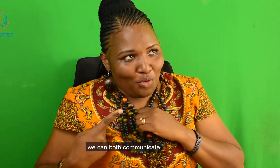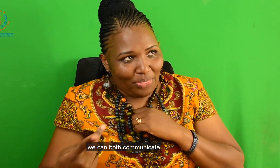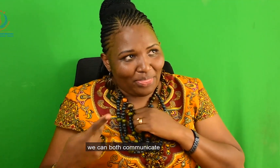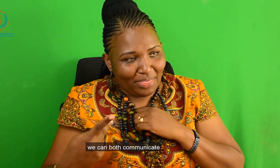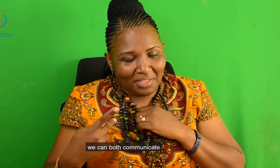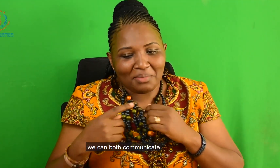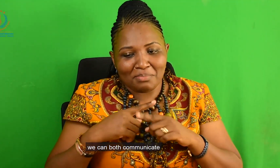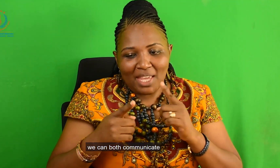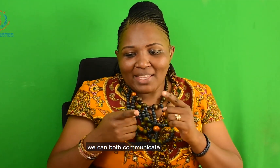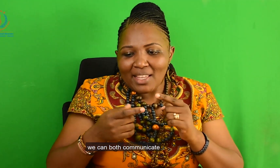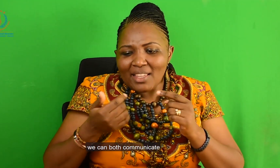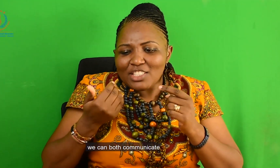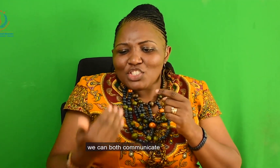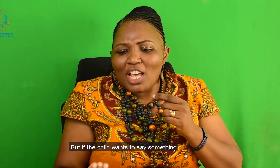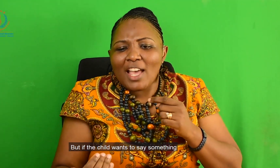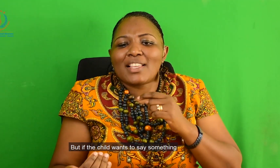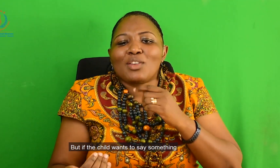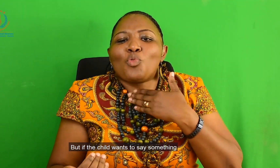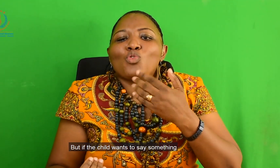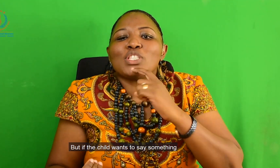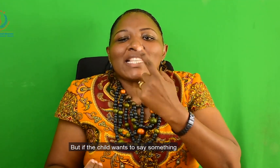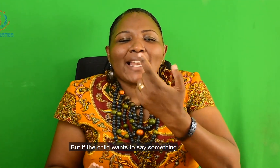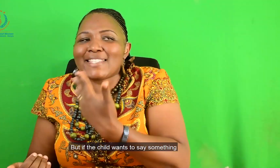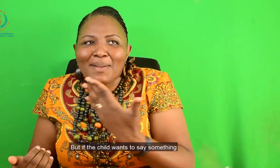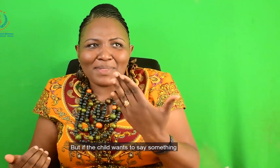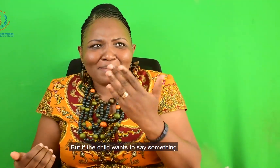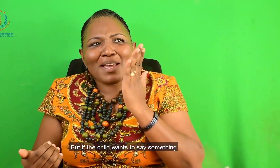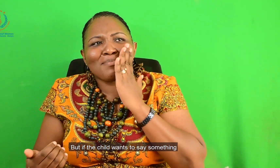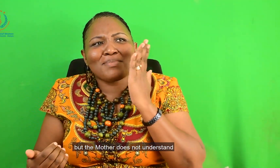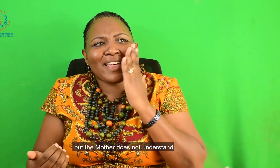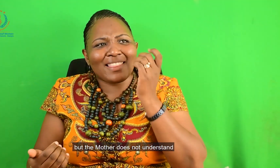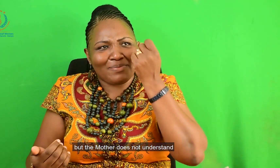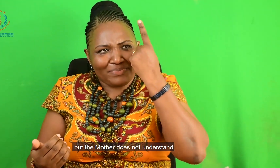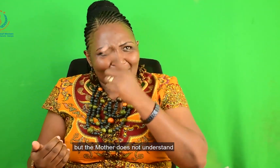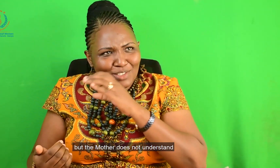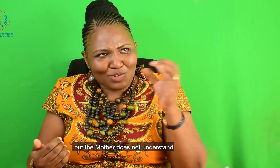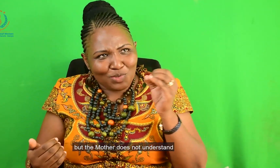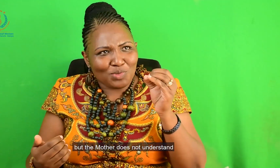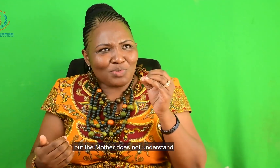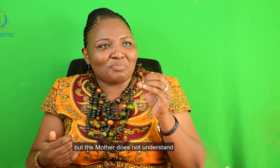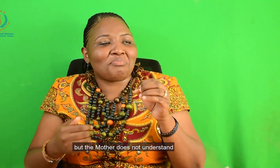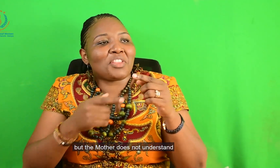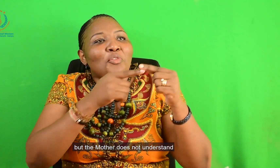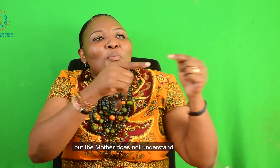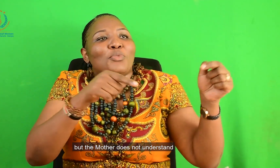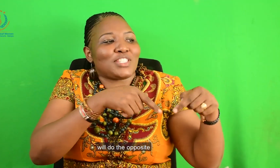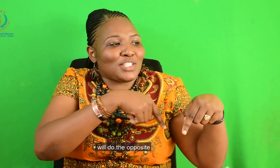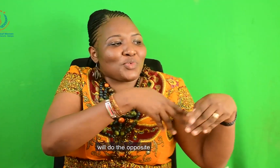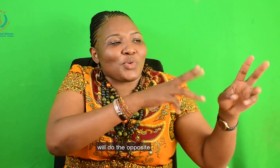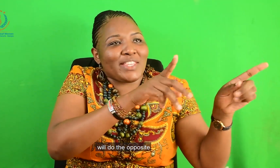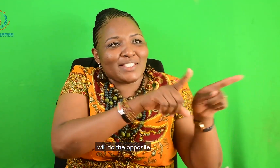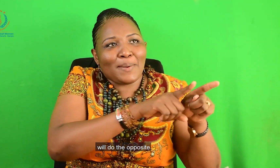both communicate. But if the child wants to say something, but the mother does not understand, I'll do the